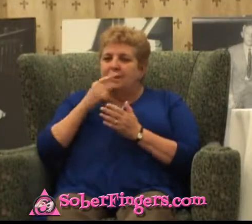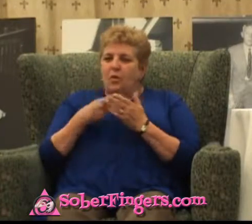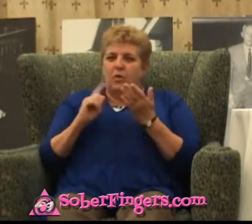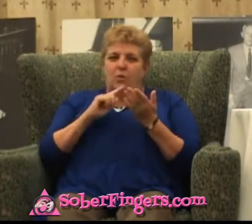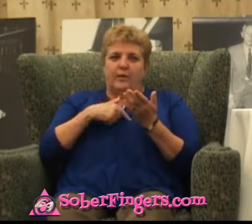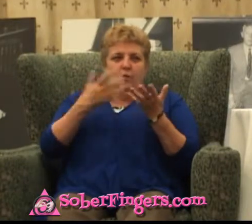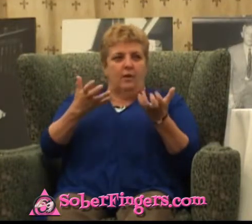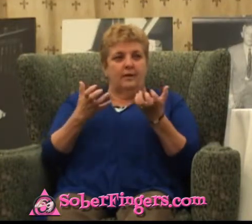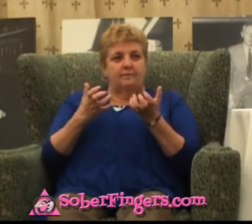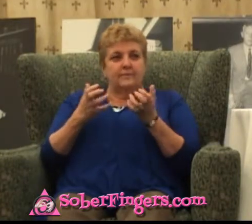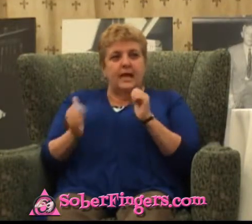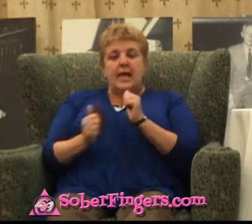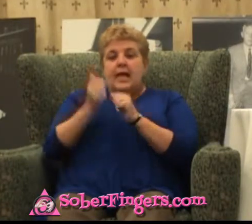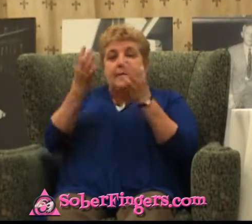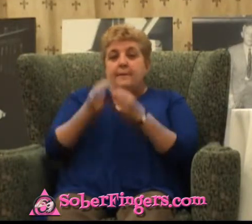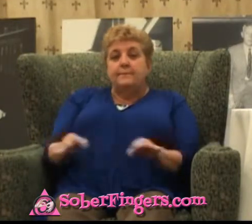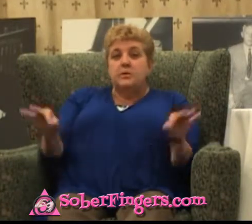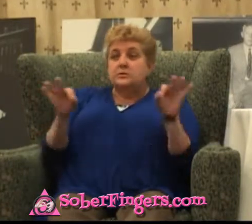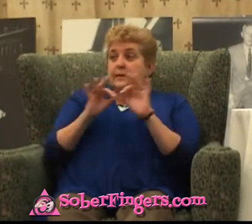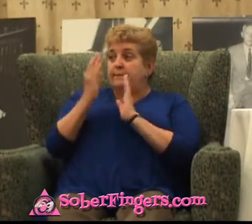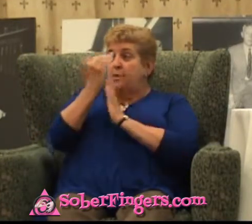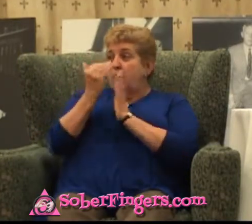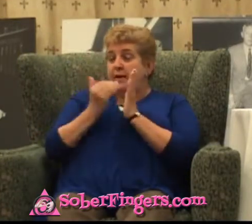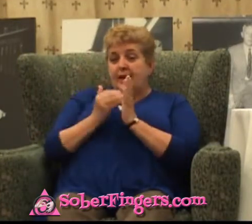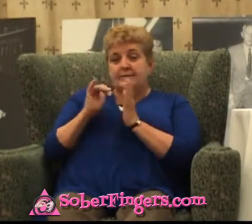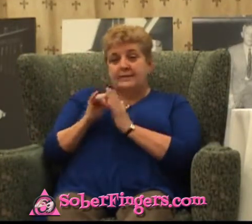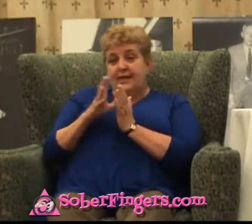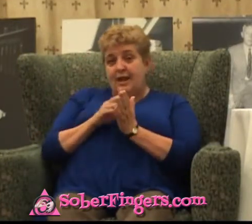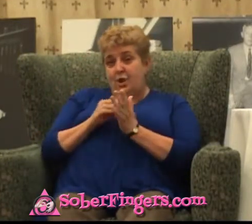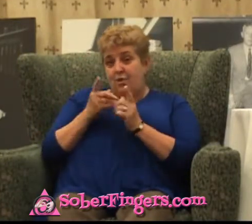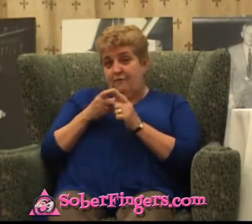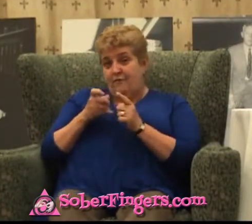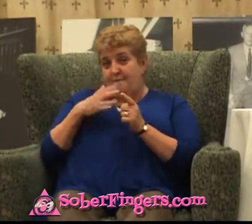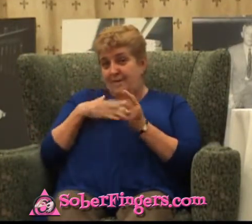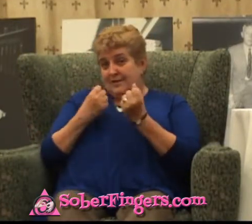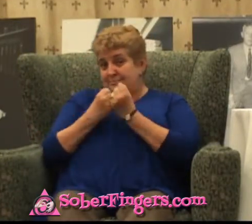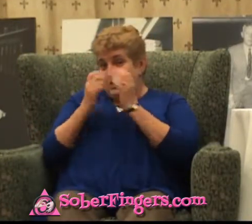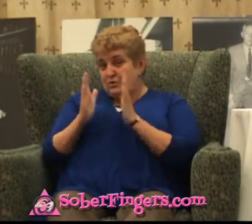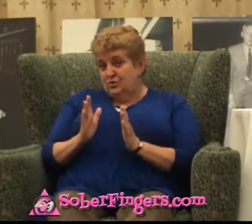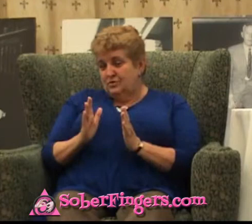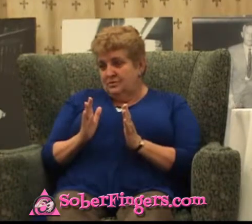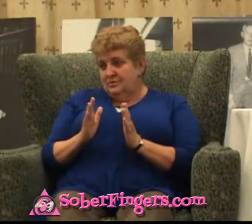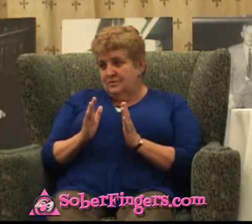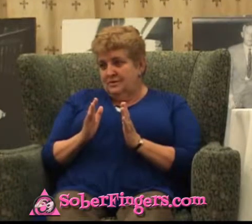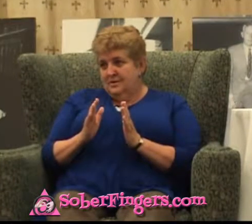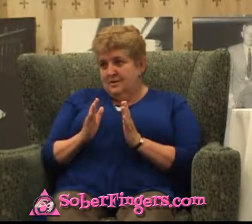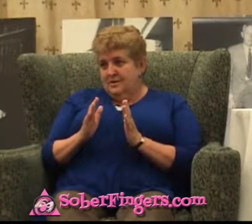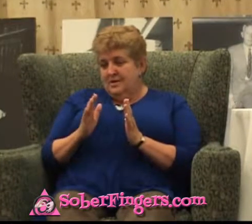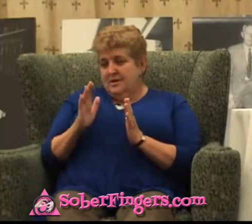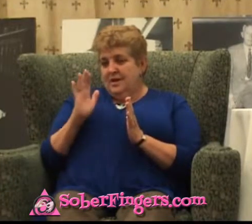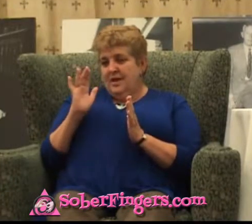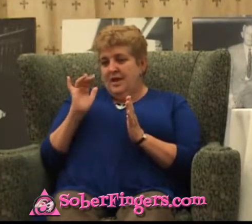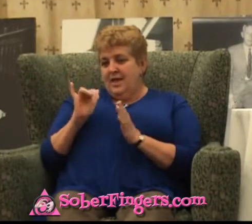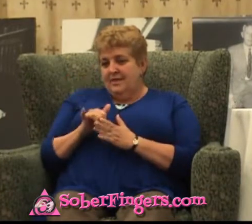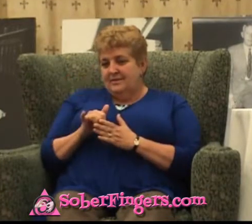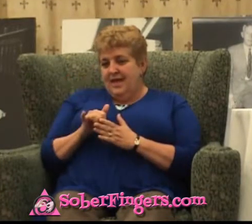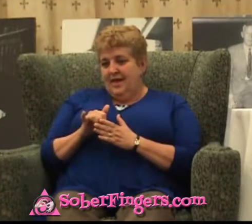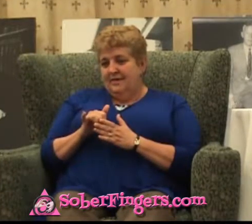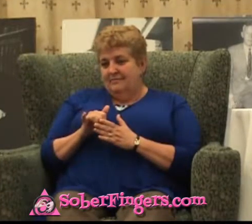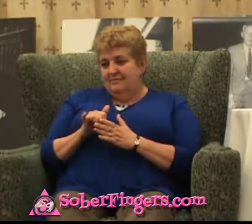learned from those ladies was that I had been right all along. It would be the right relationship that would fix me. I just had my